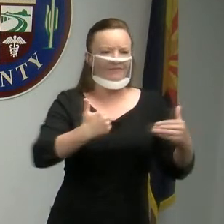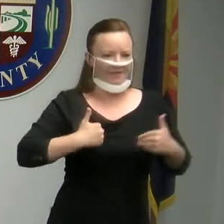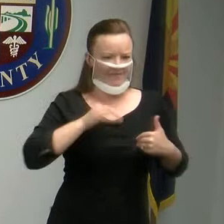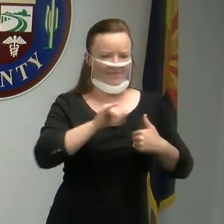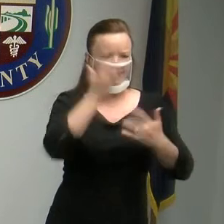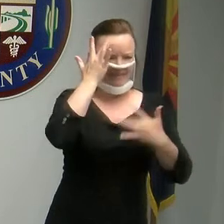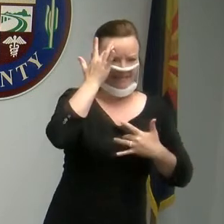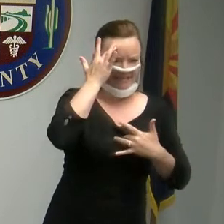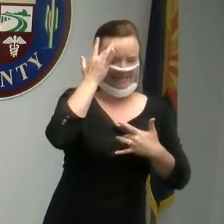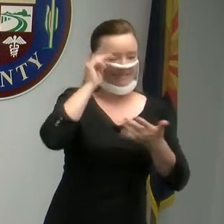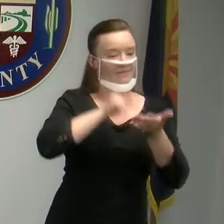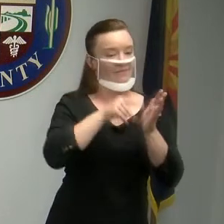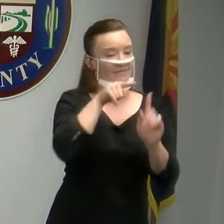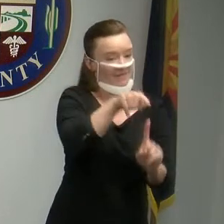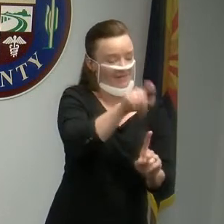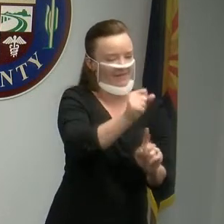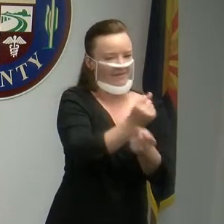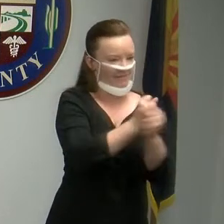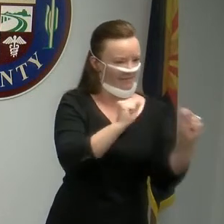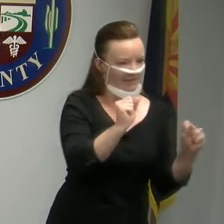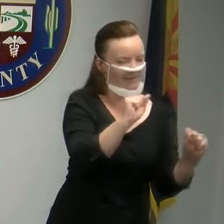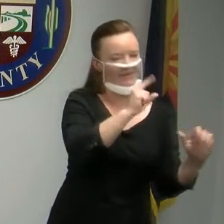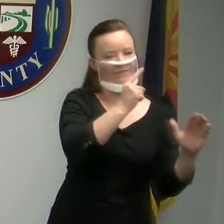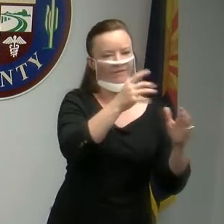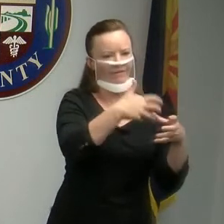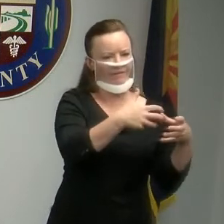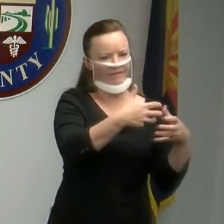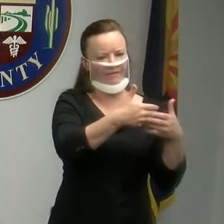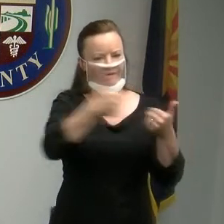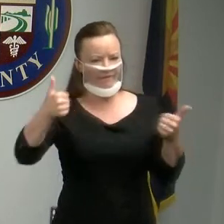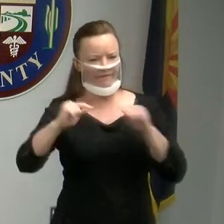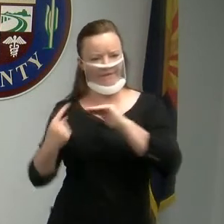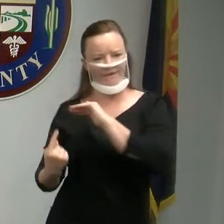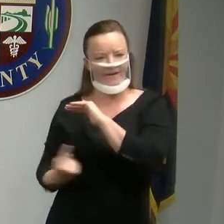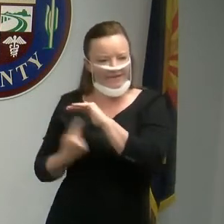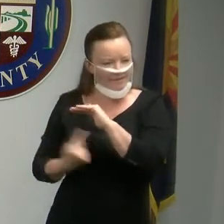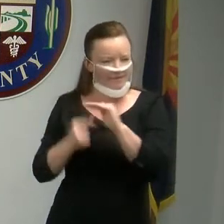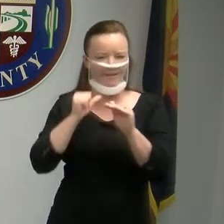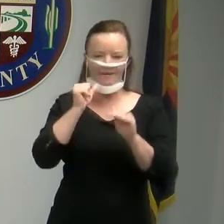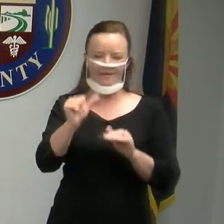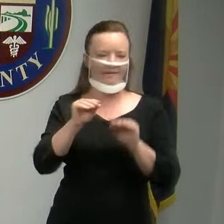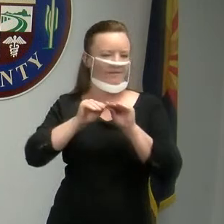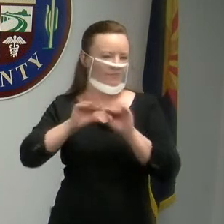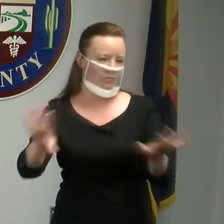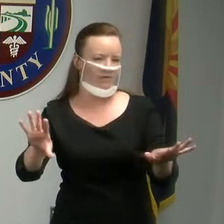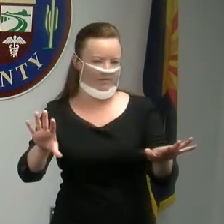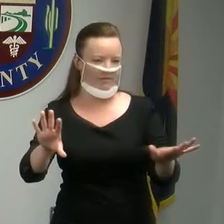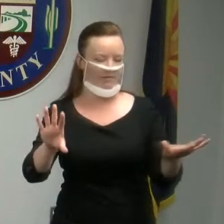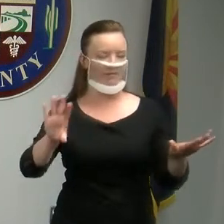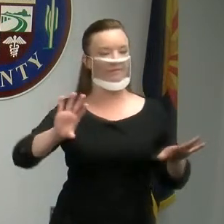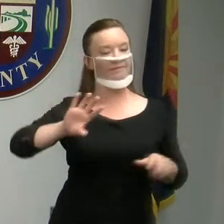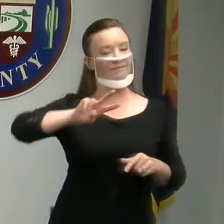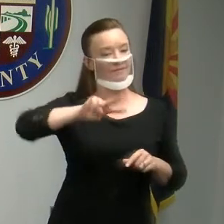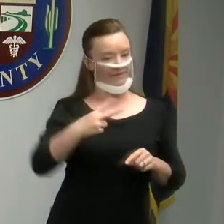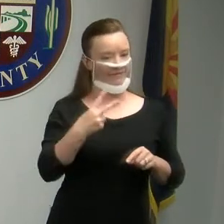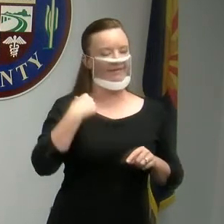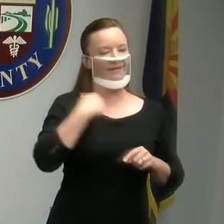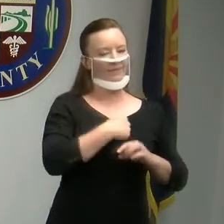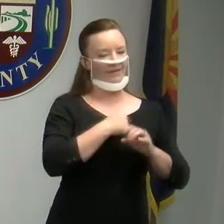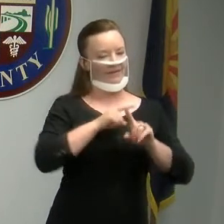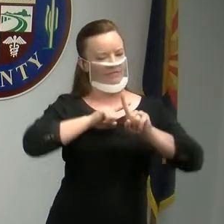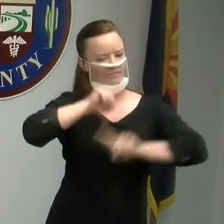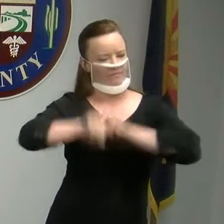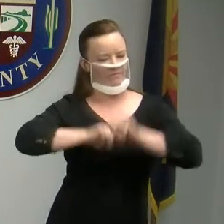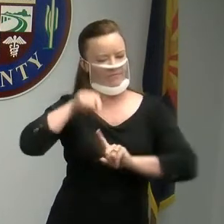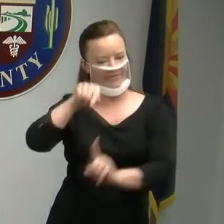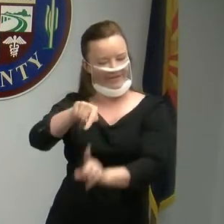people, not spread the disease, and so they know what to do next. Secondly, we investigate the case or interview the